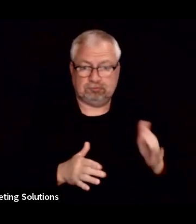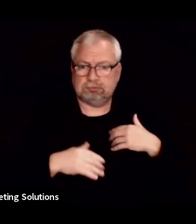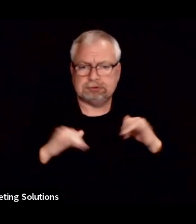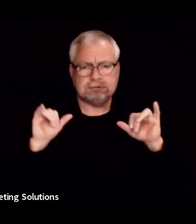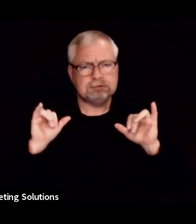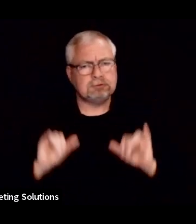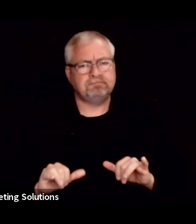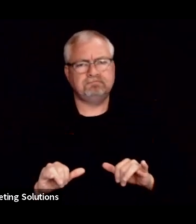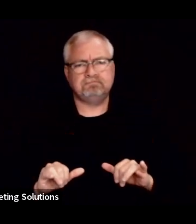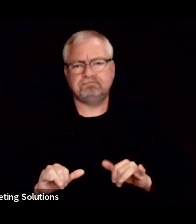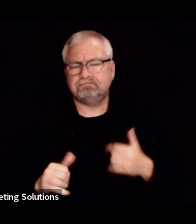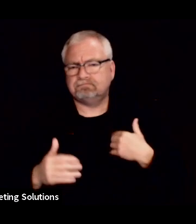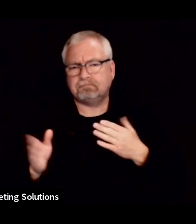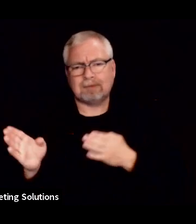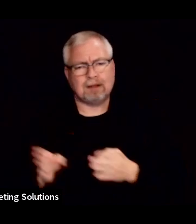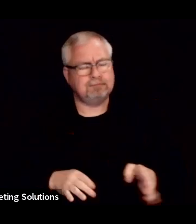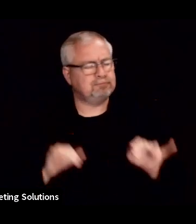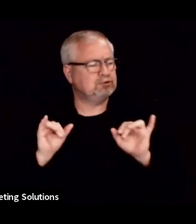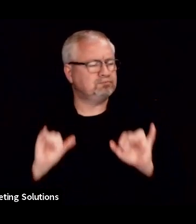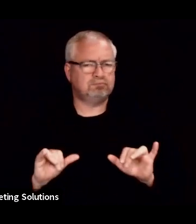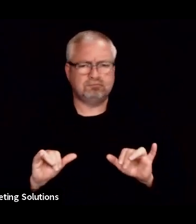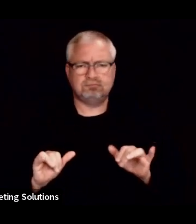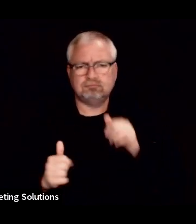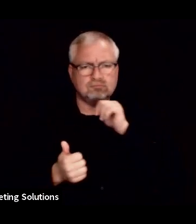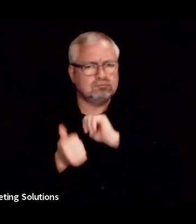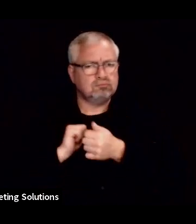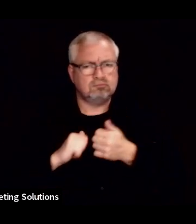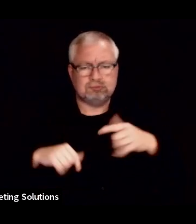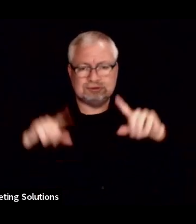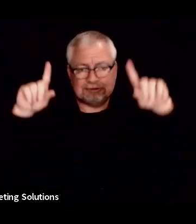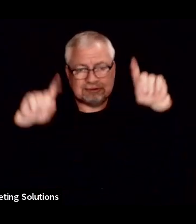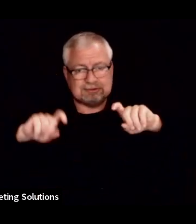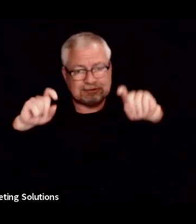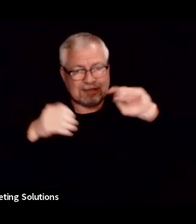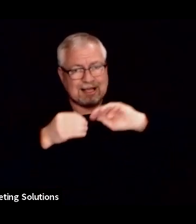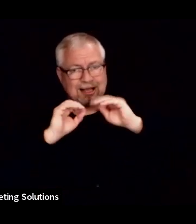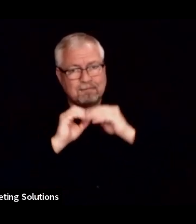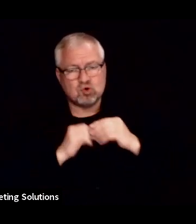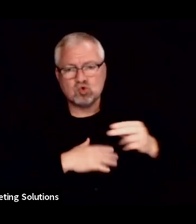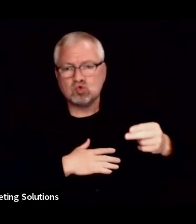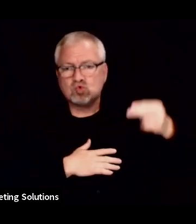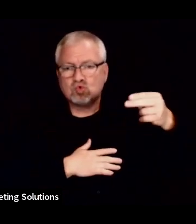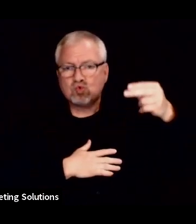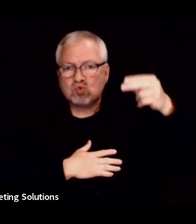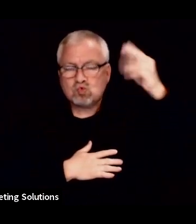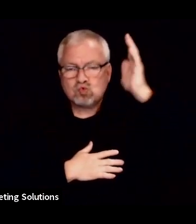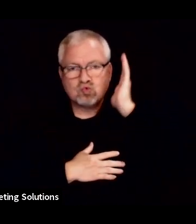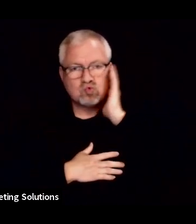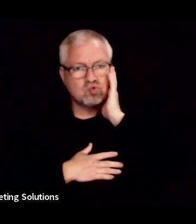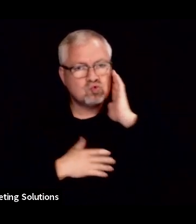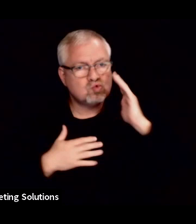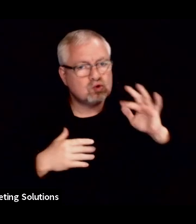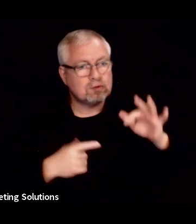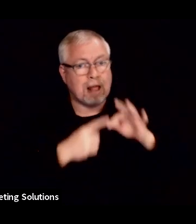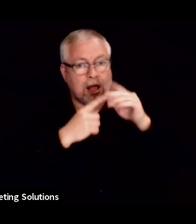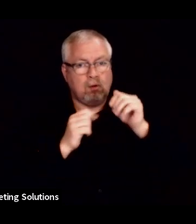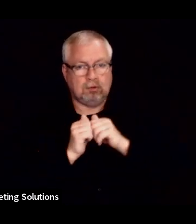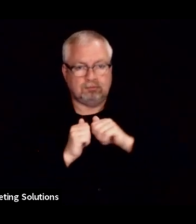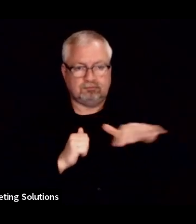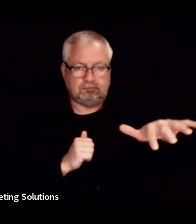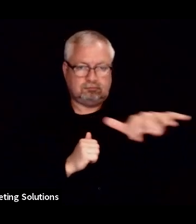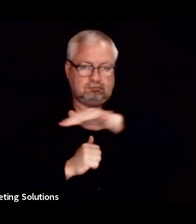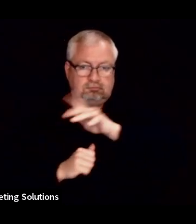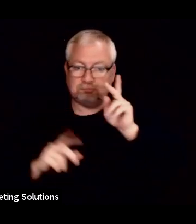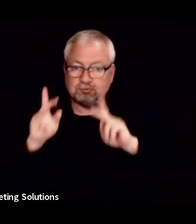need to get our testing numbers up, particularly among populations that have perhaps not been